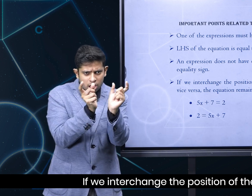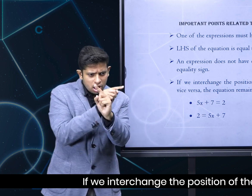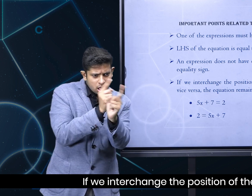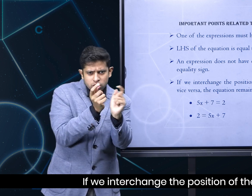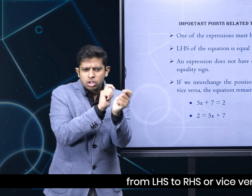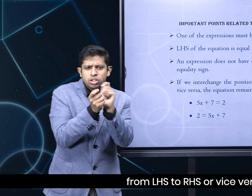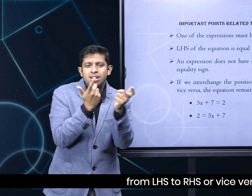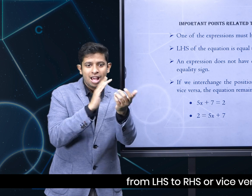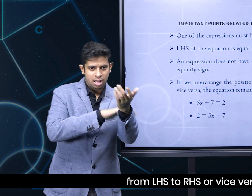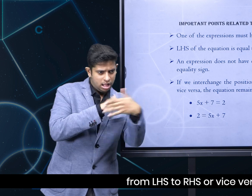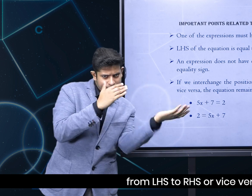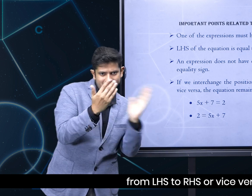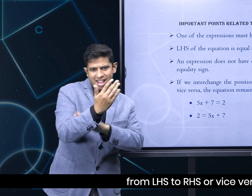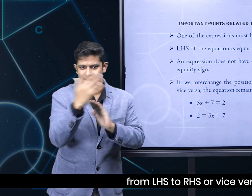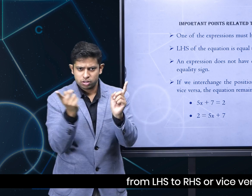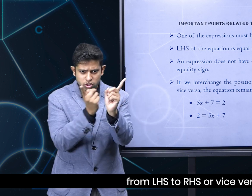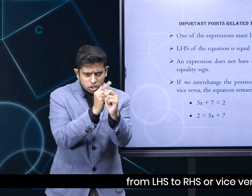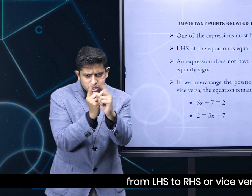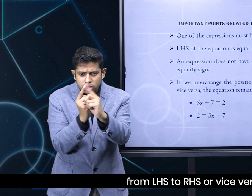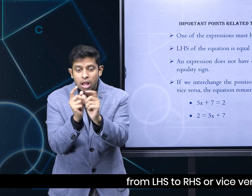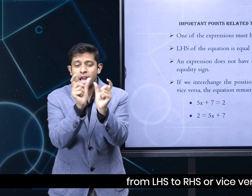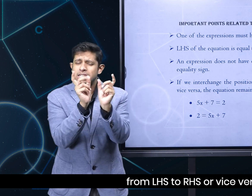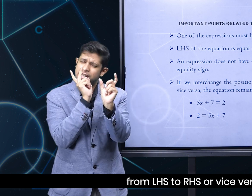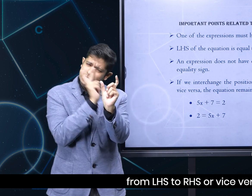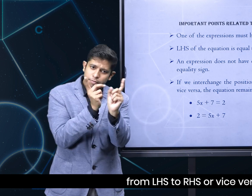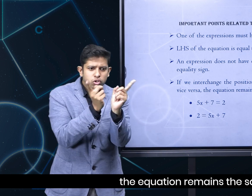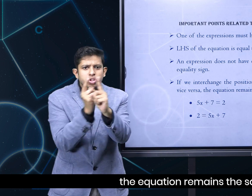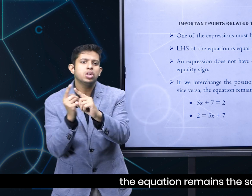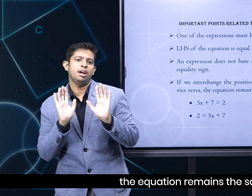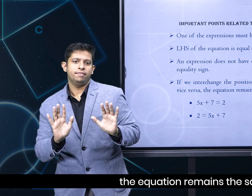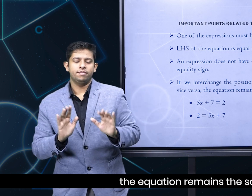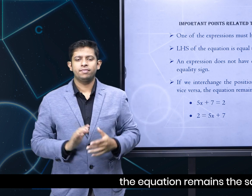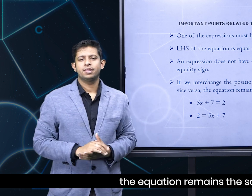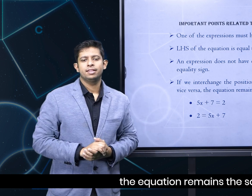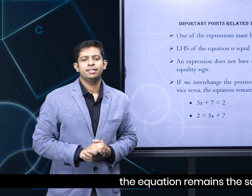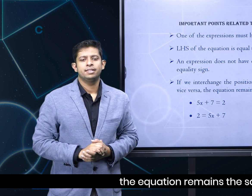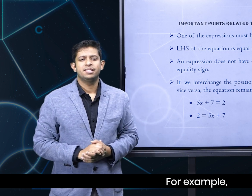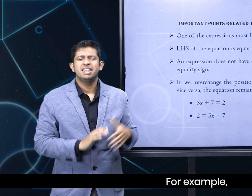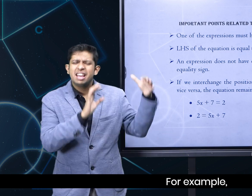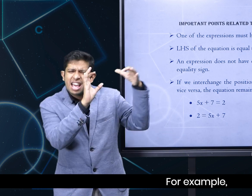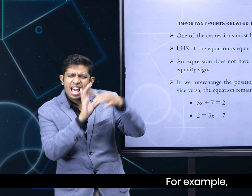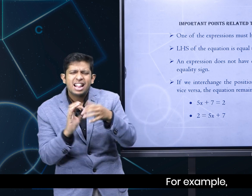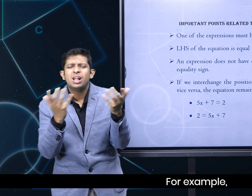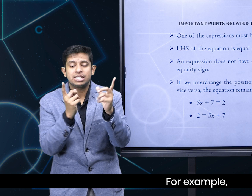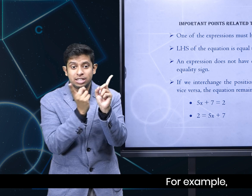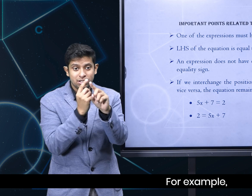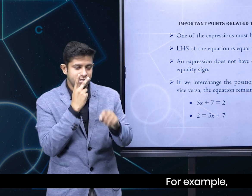expression from LHS to RHS or vice versa, the equation remains the same. For